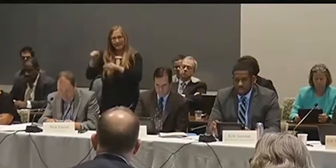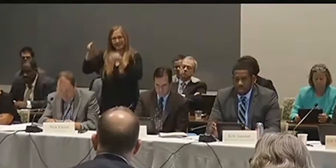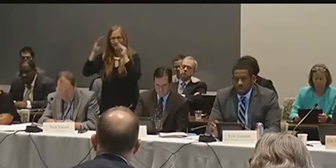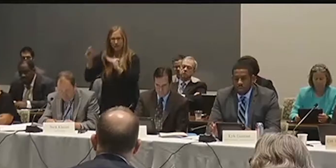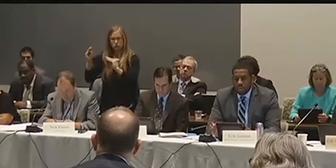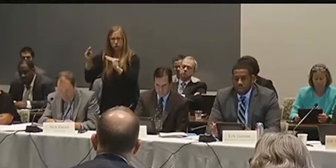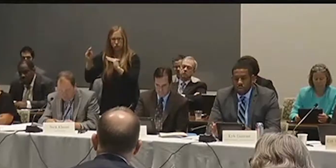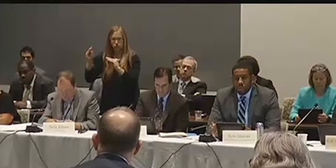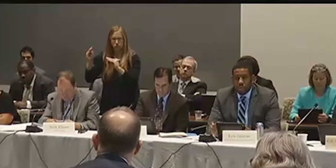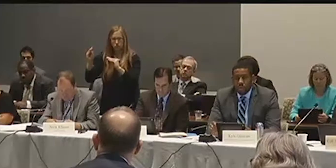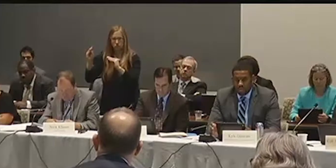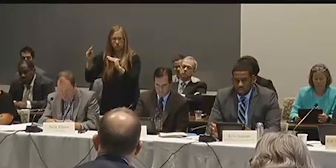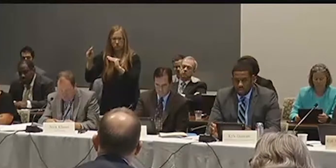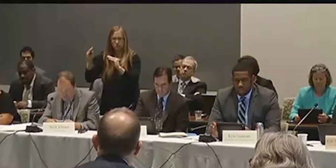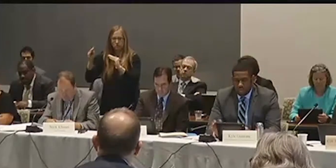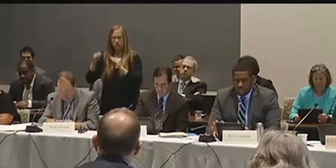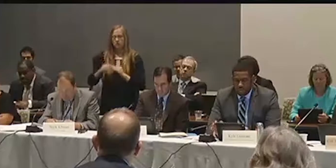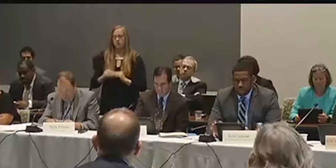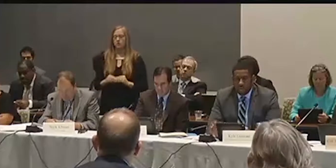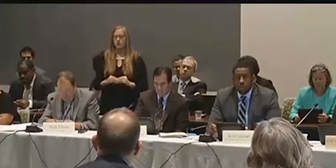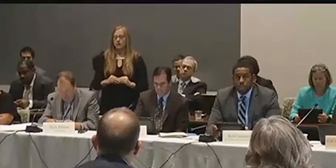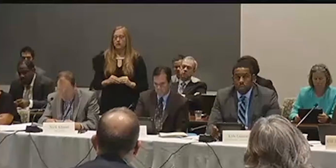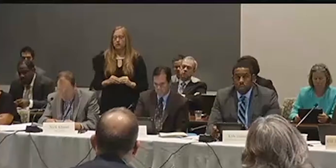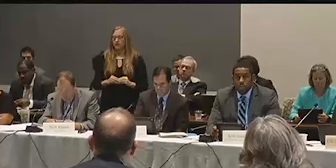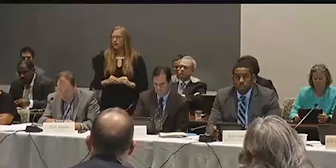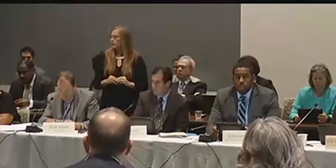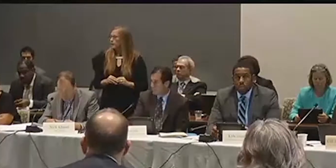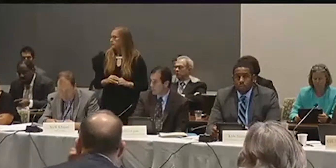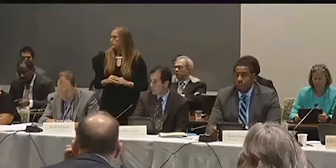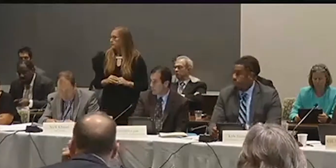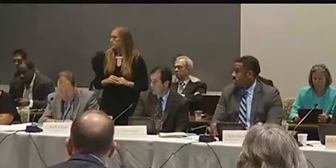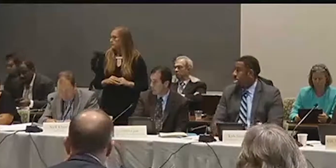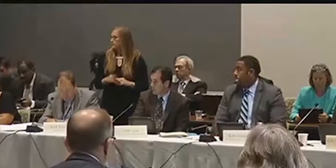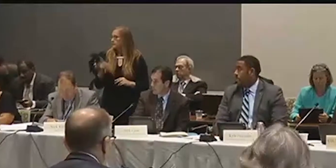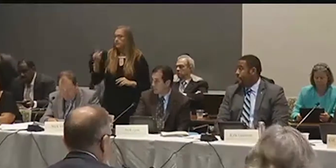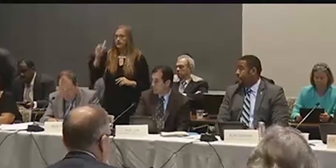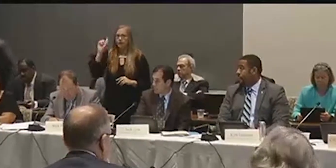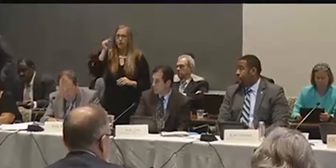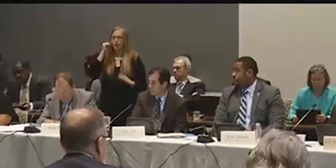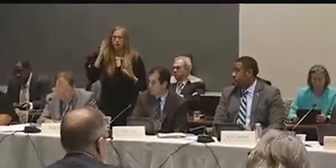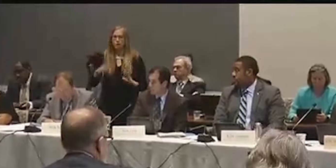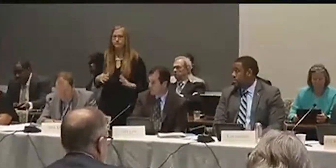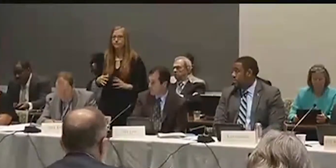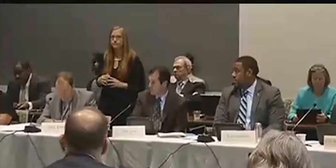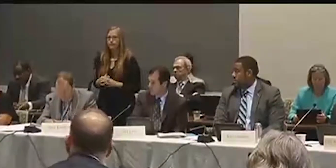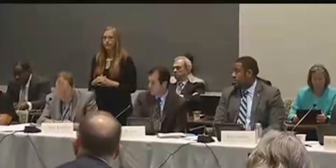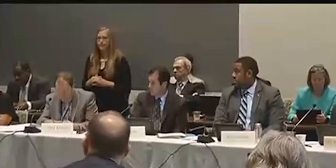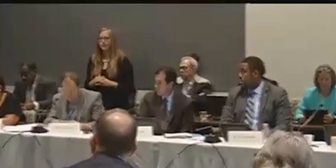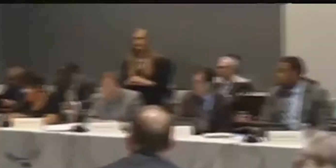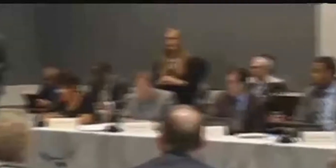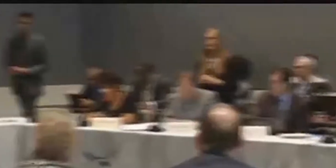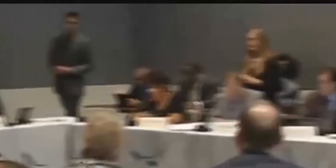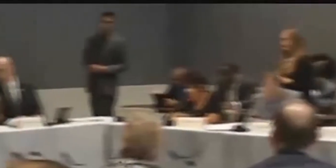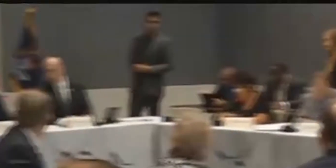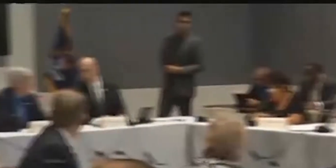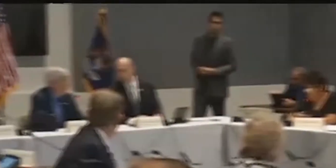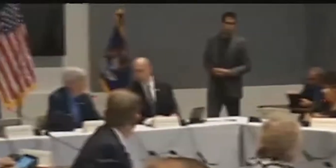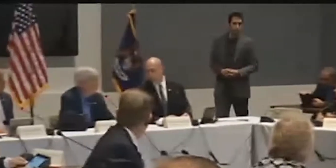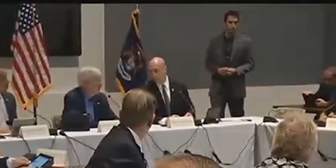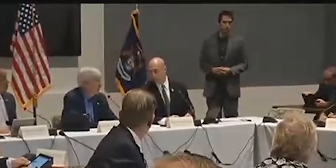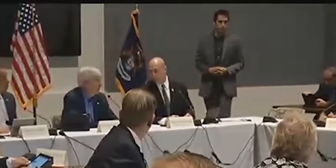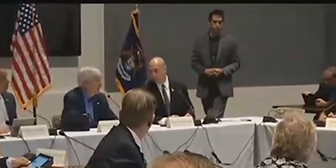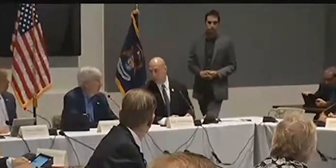needs to be done to make sure that that capacity is in place. Governor. Yeah, I just ask you to, one good model to look at is actually